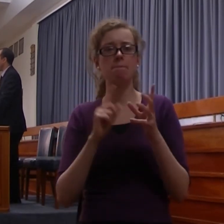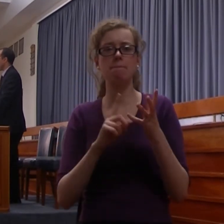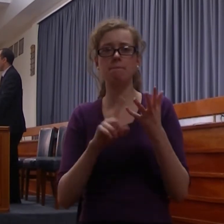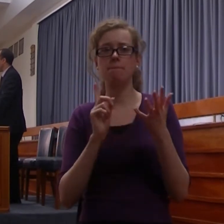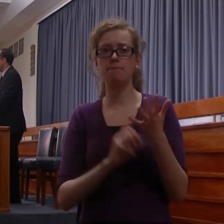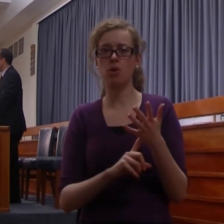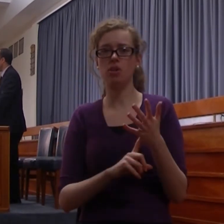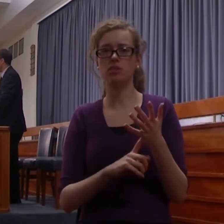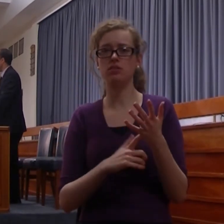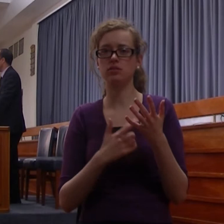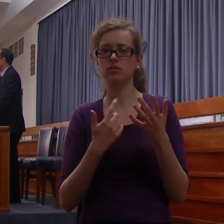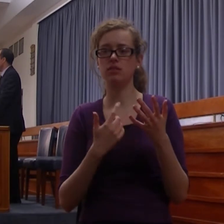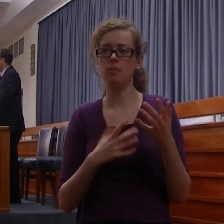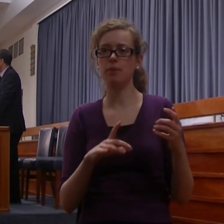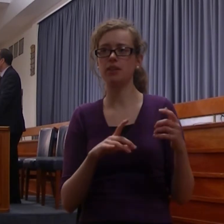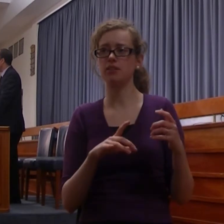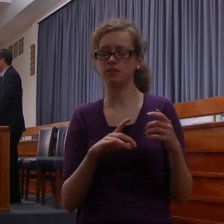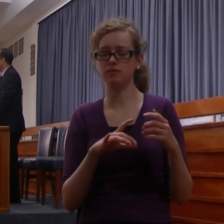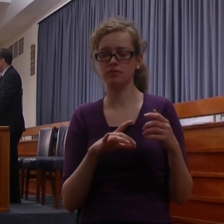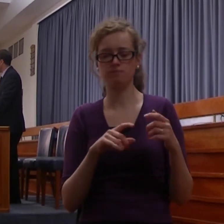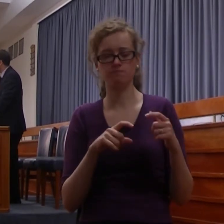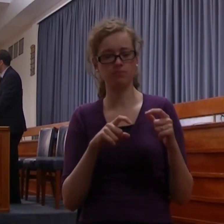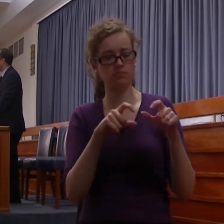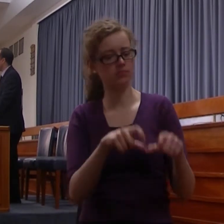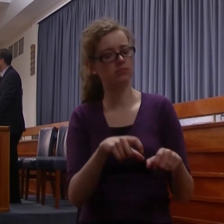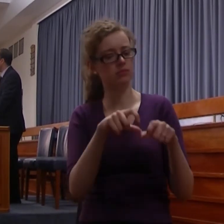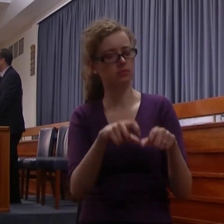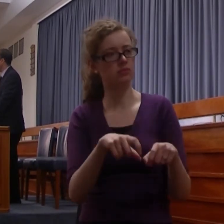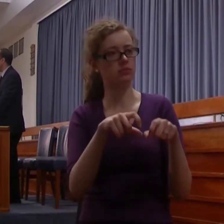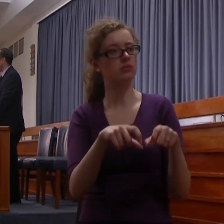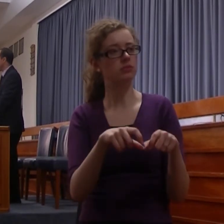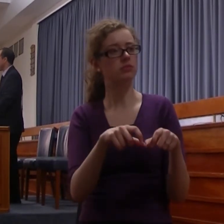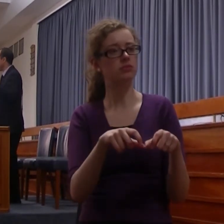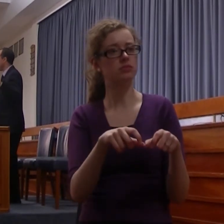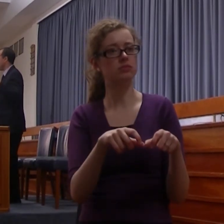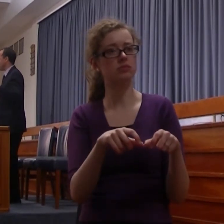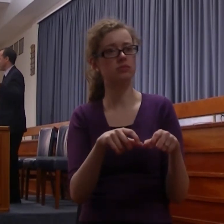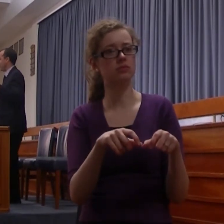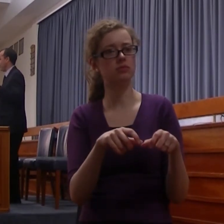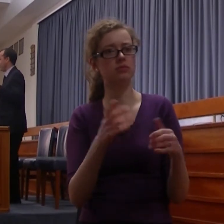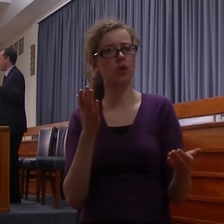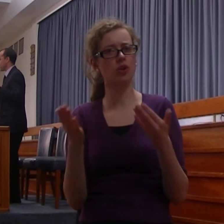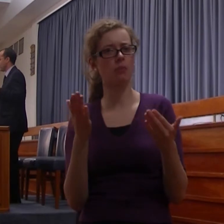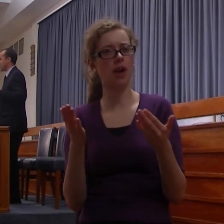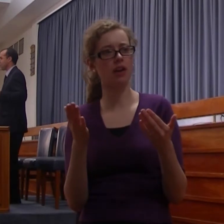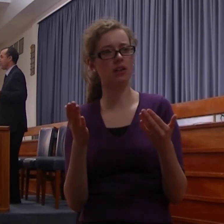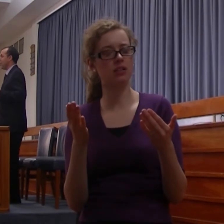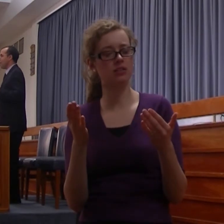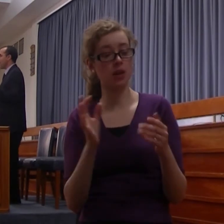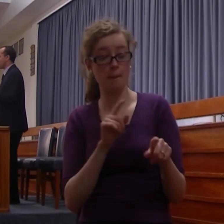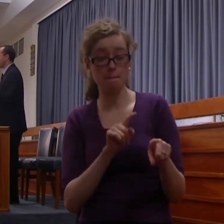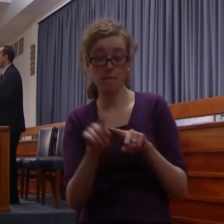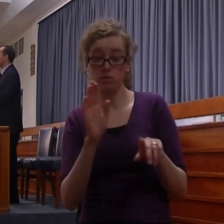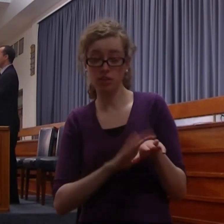Paul never spent so much time. There is no other church or no other city where